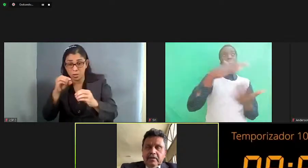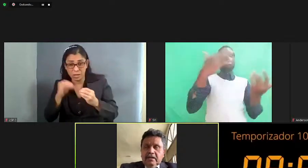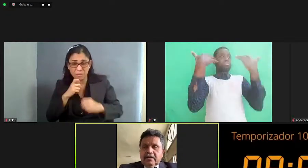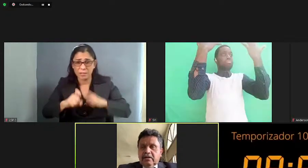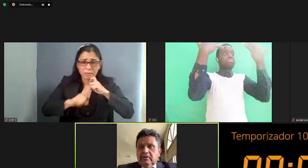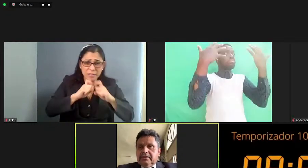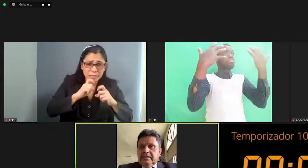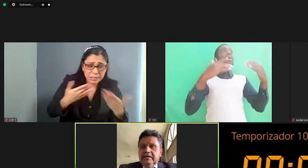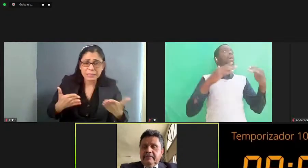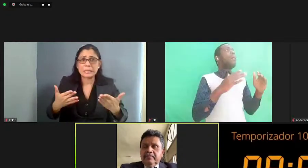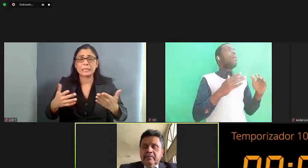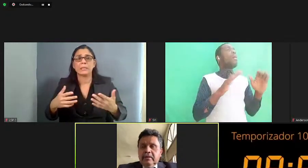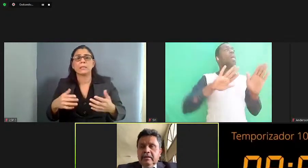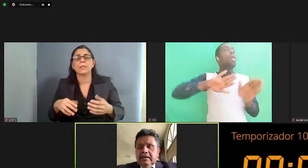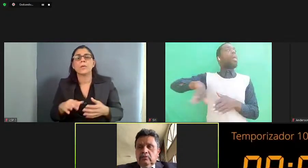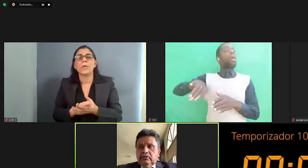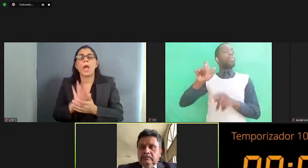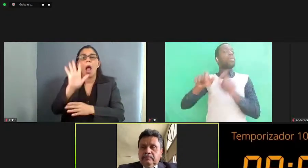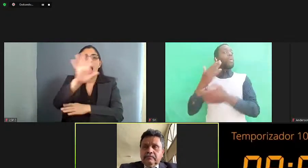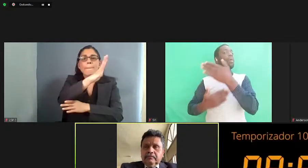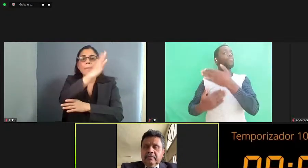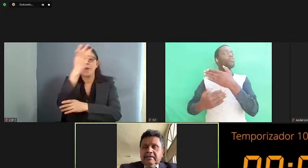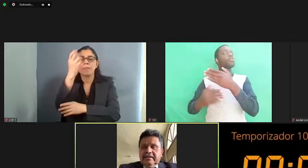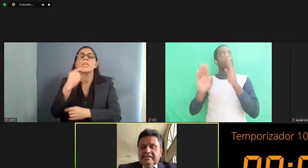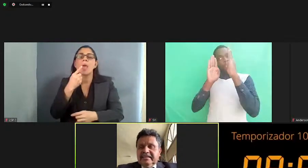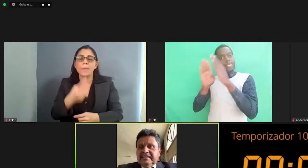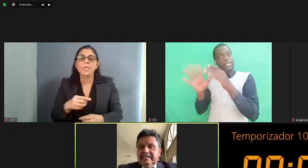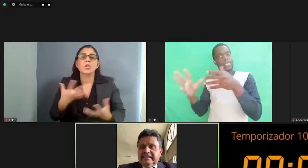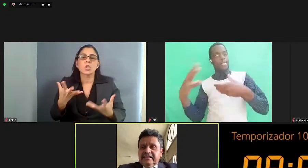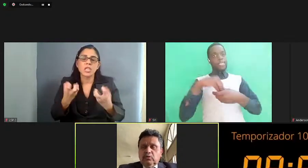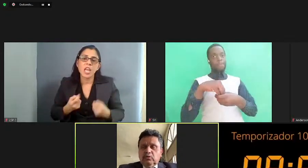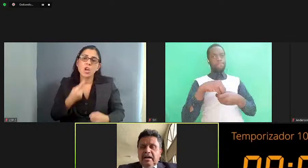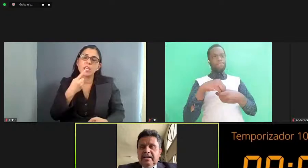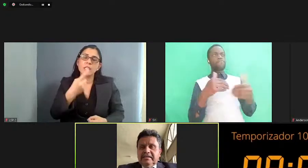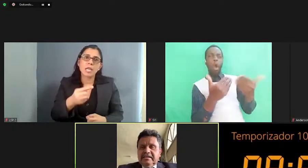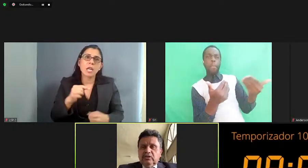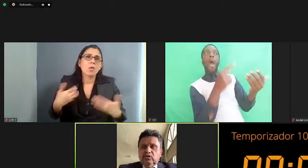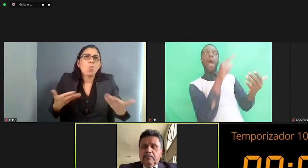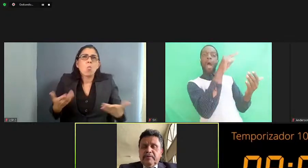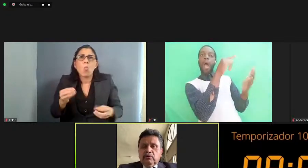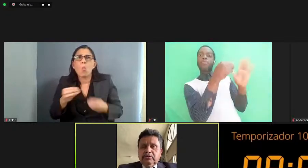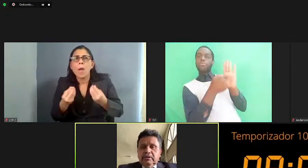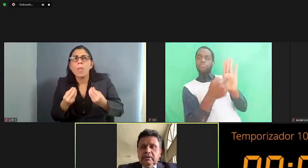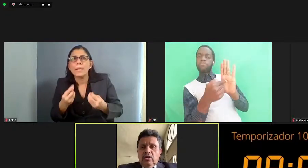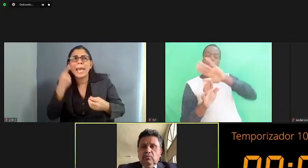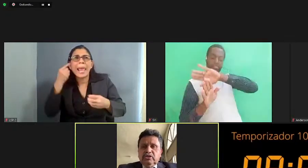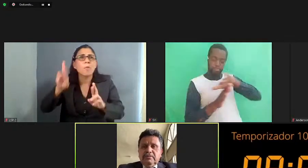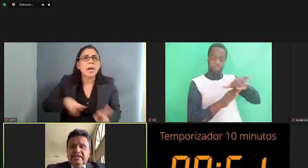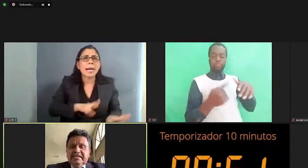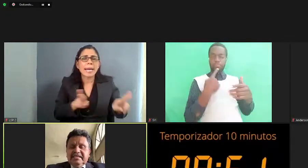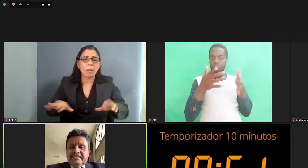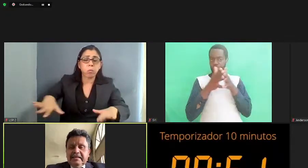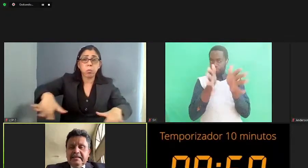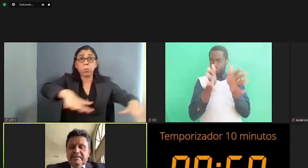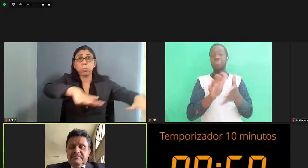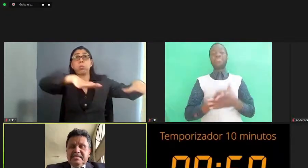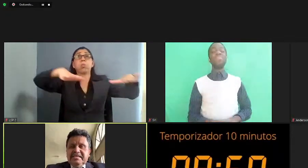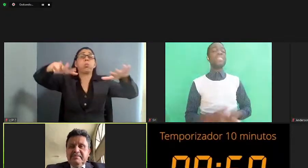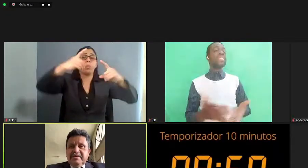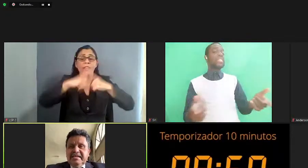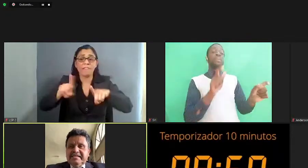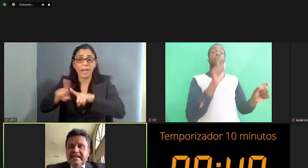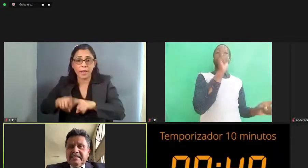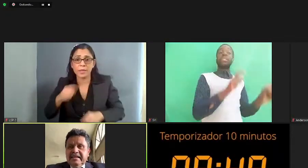management in disaster situations i would like to say that natural resources disasters